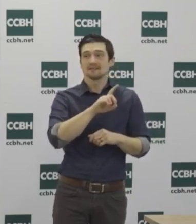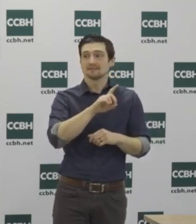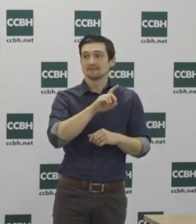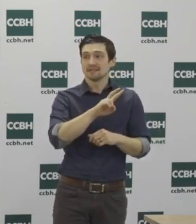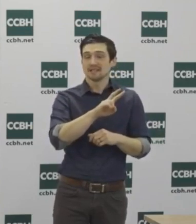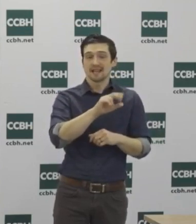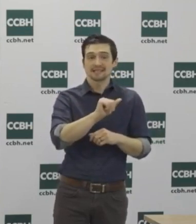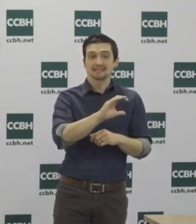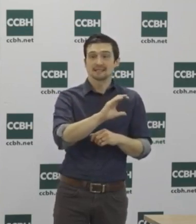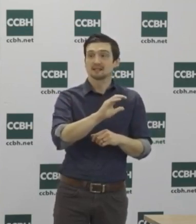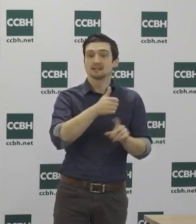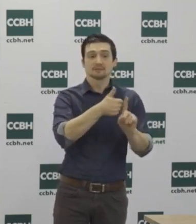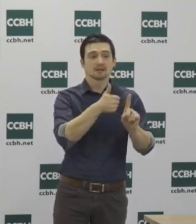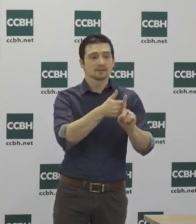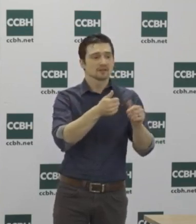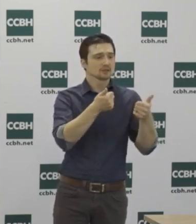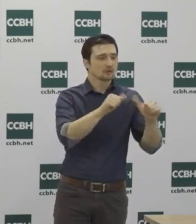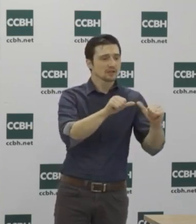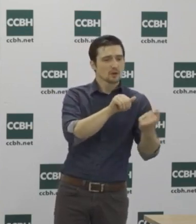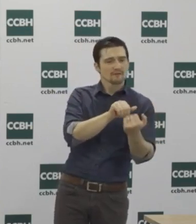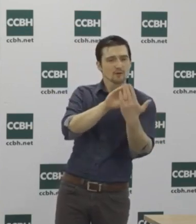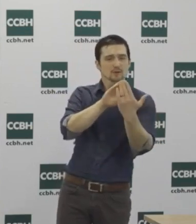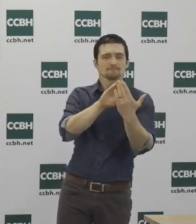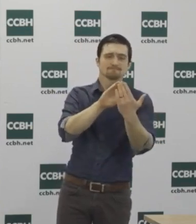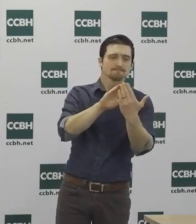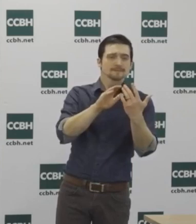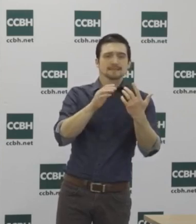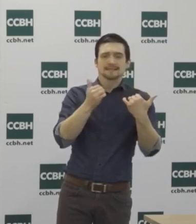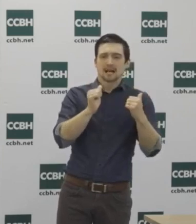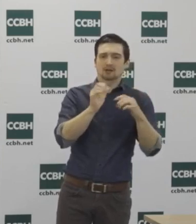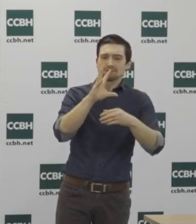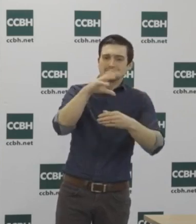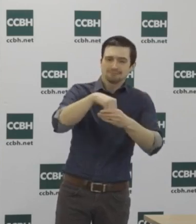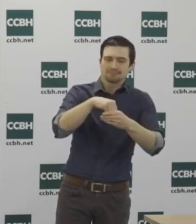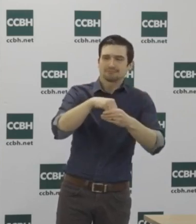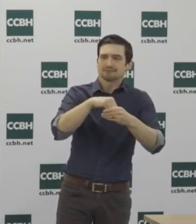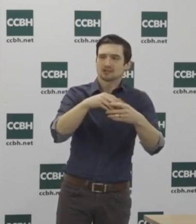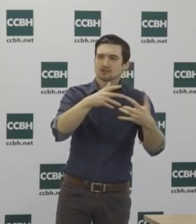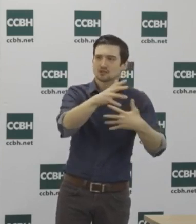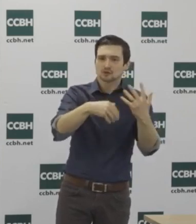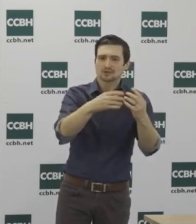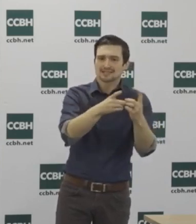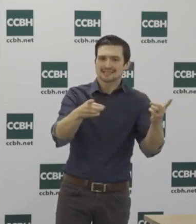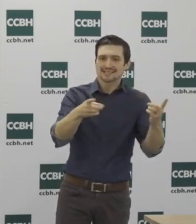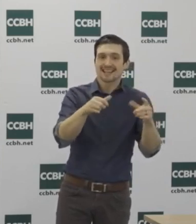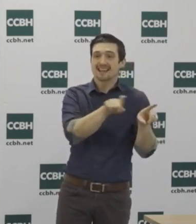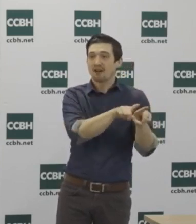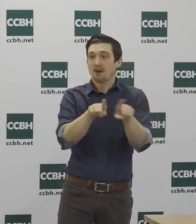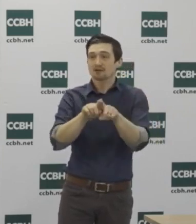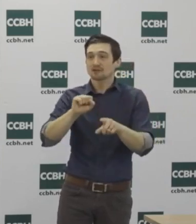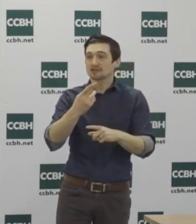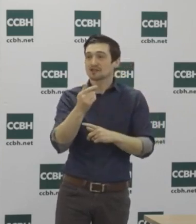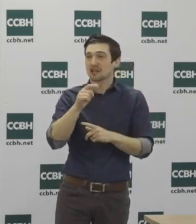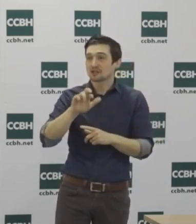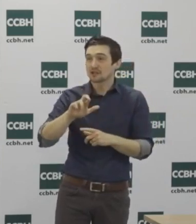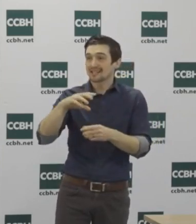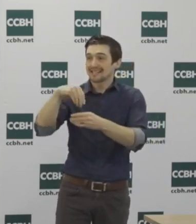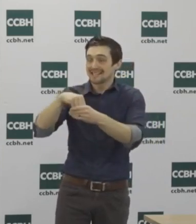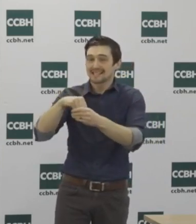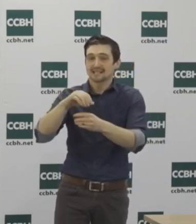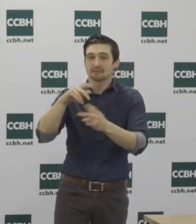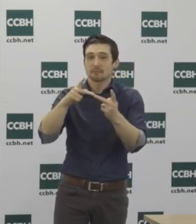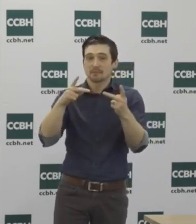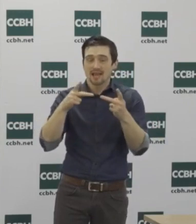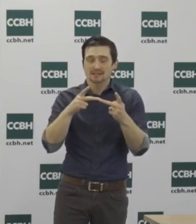approach to address social distancing and sheltering in place, which can be really difficult for victims